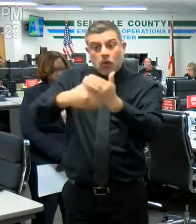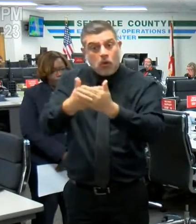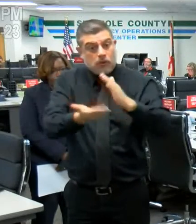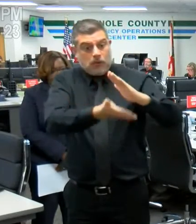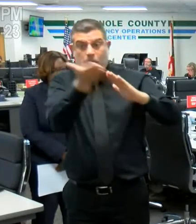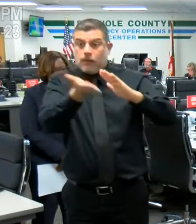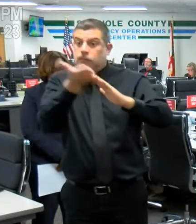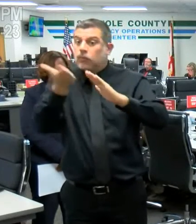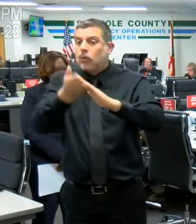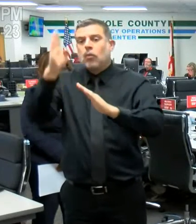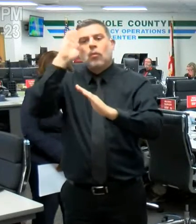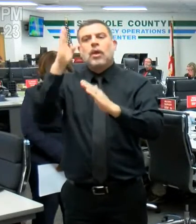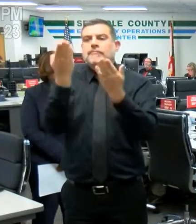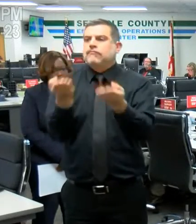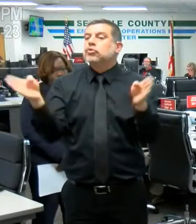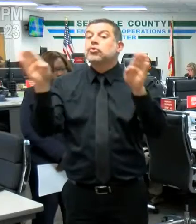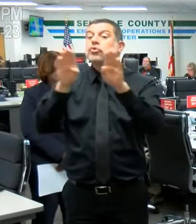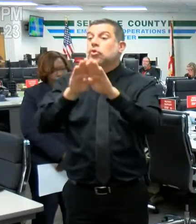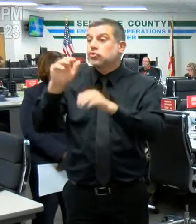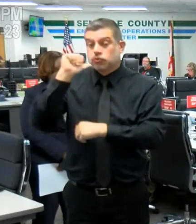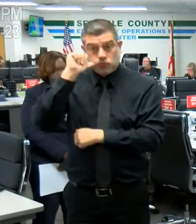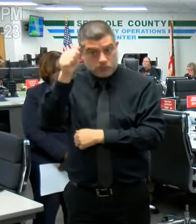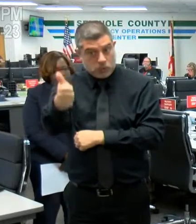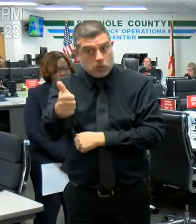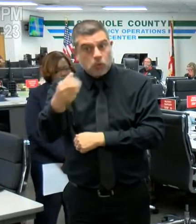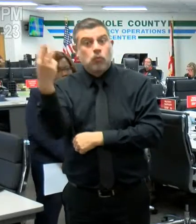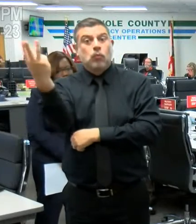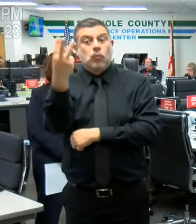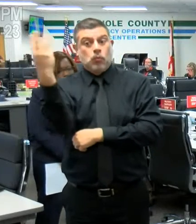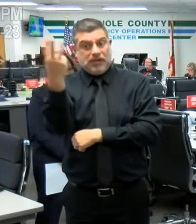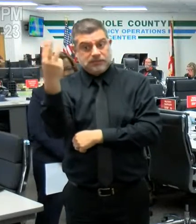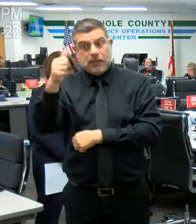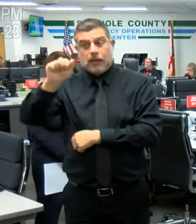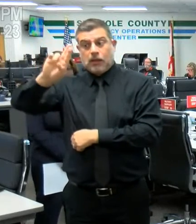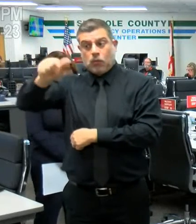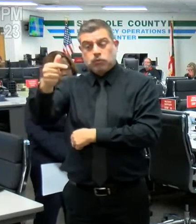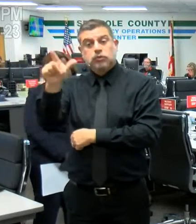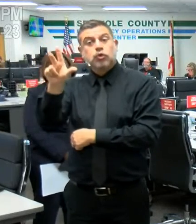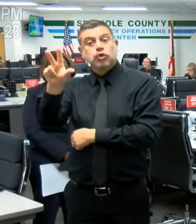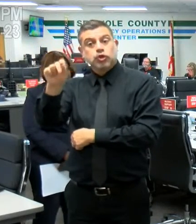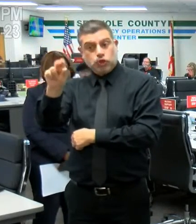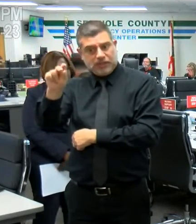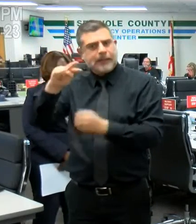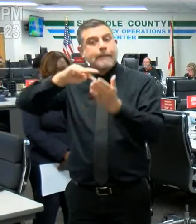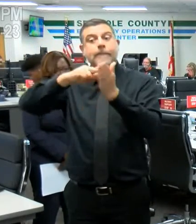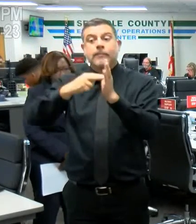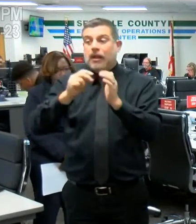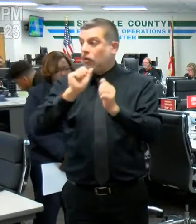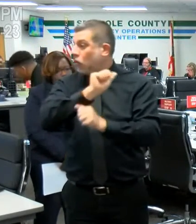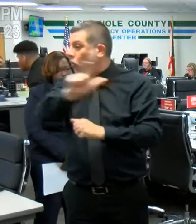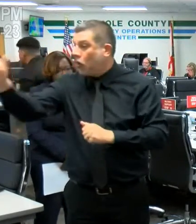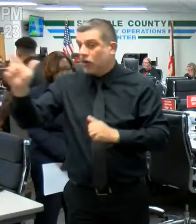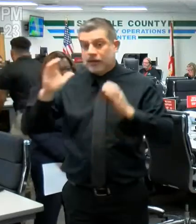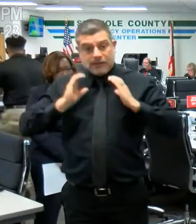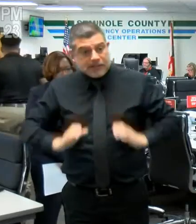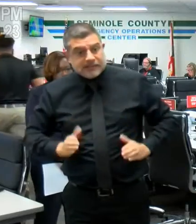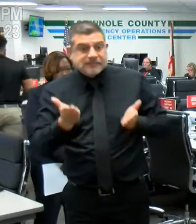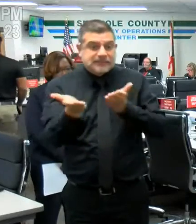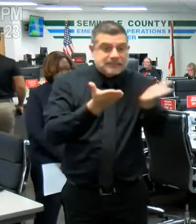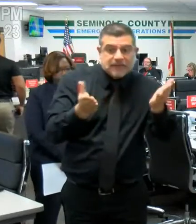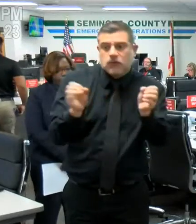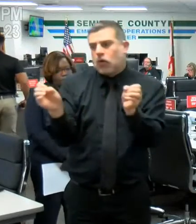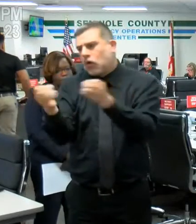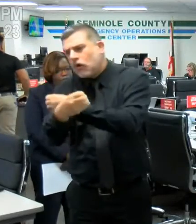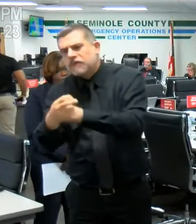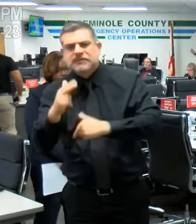to be closed tomorrow, Wednesday the 30th. This includes all customer service facing offices such as building